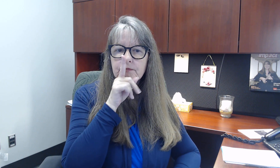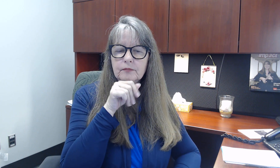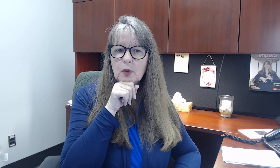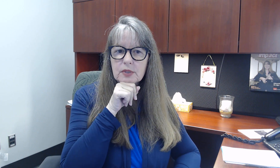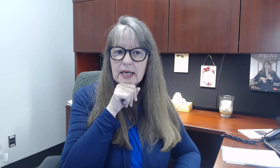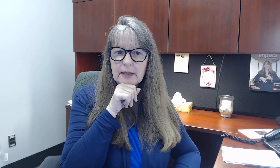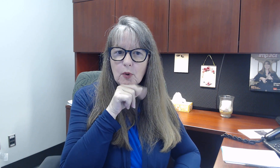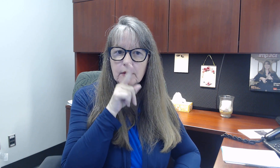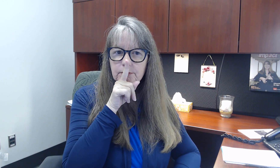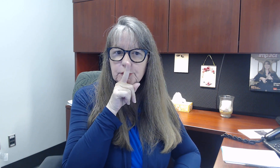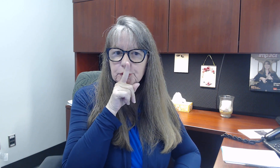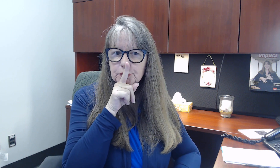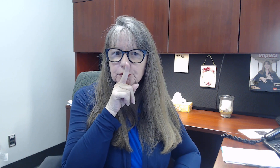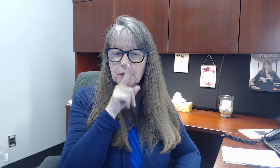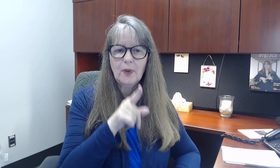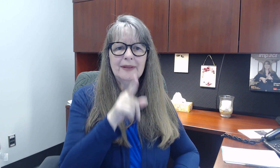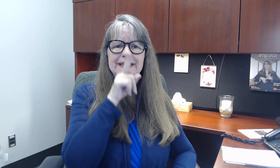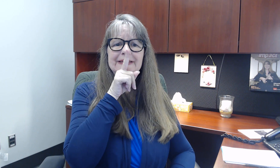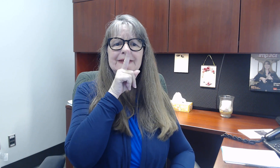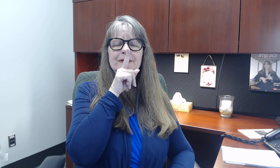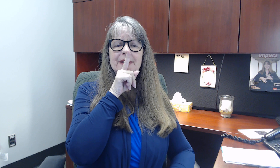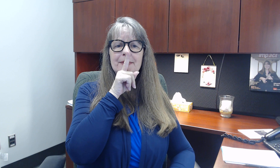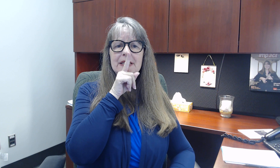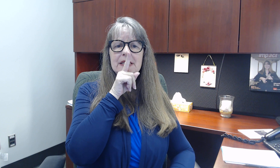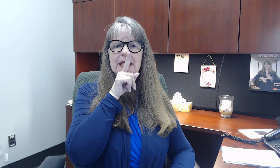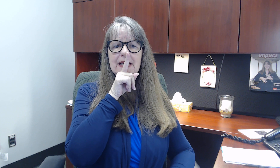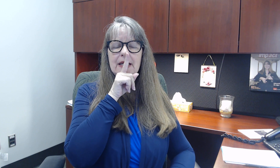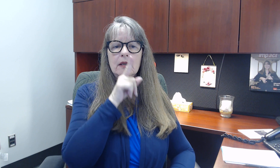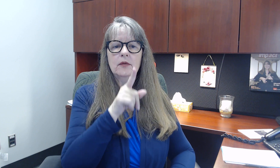Don't say anymore. Oh, I didn't mean to say that.